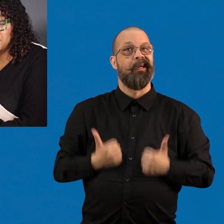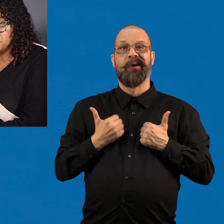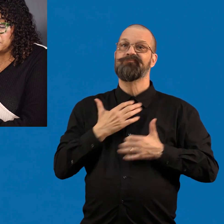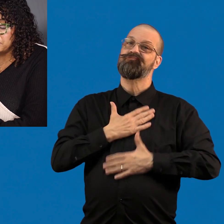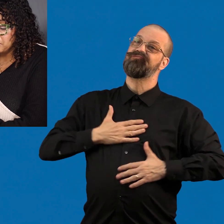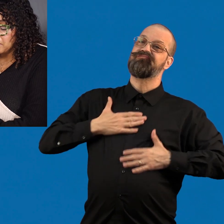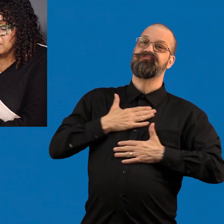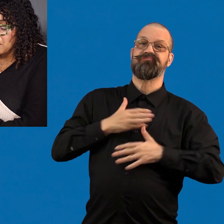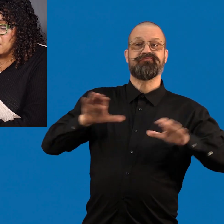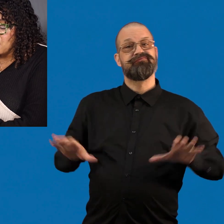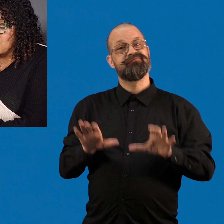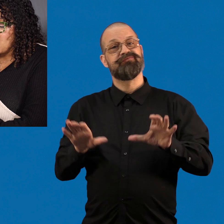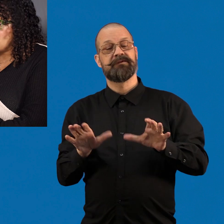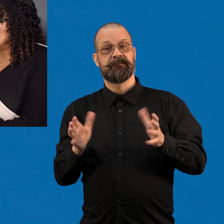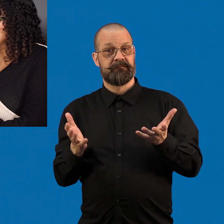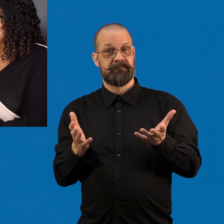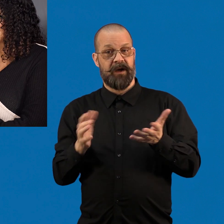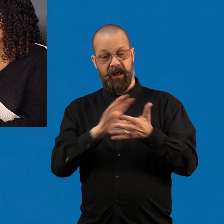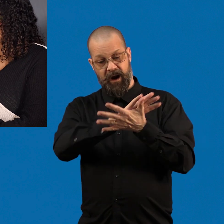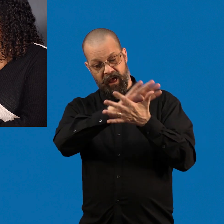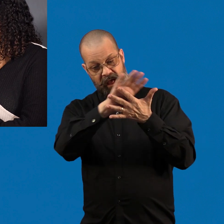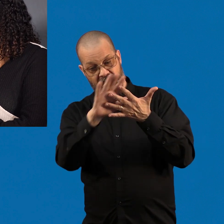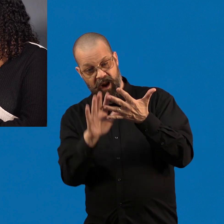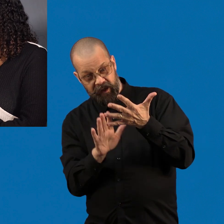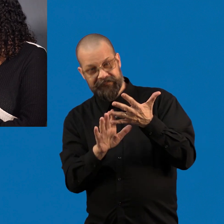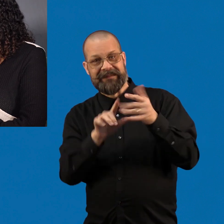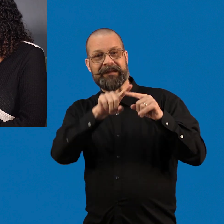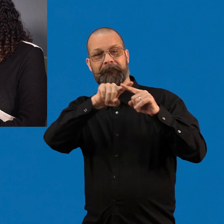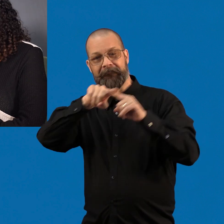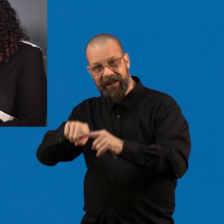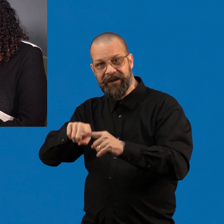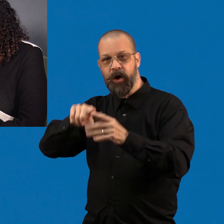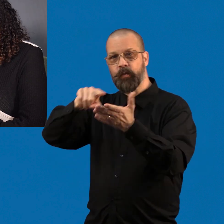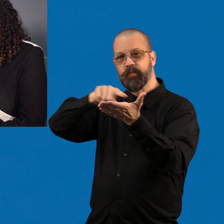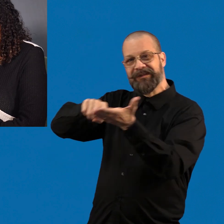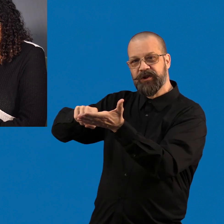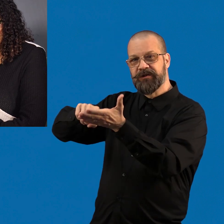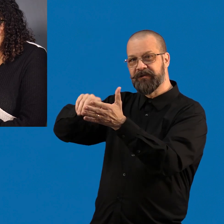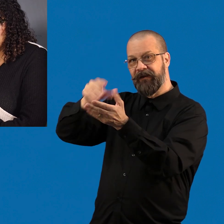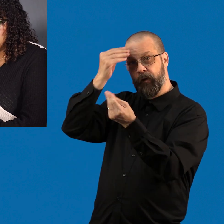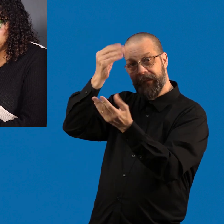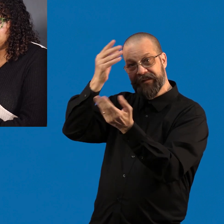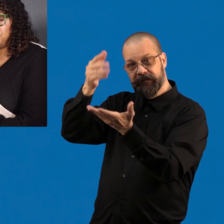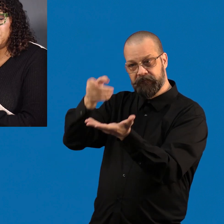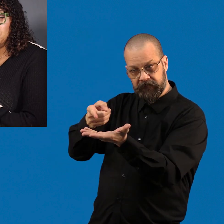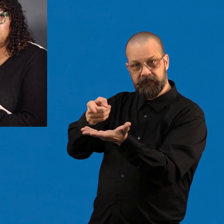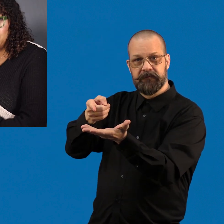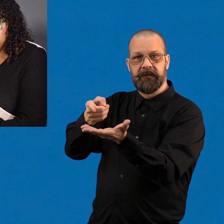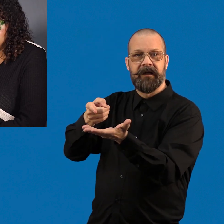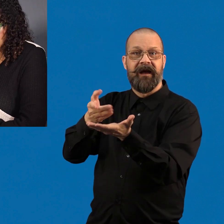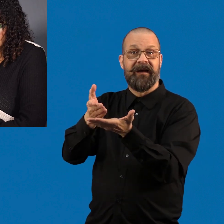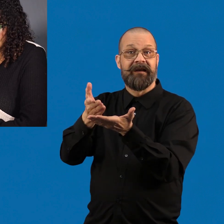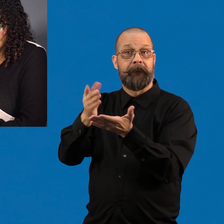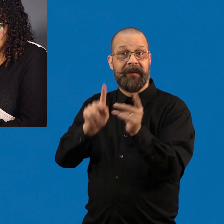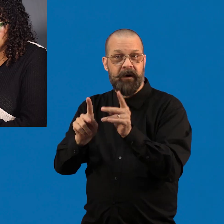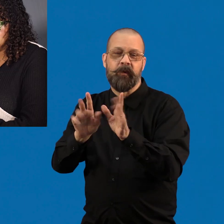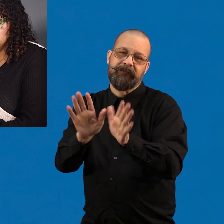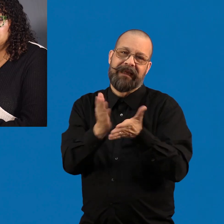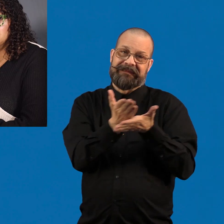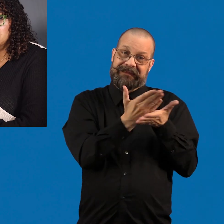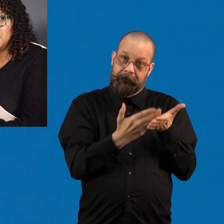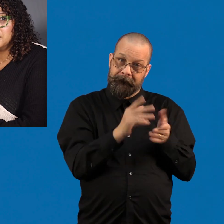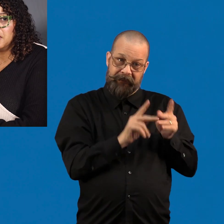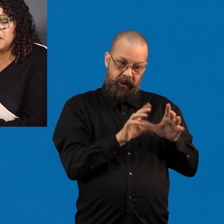life as well. All of those decisions depend on research data. And if people, if certain people